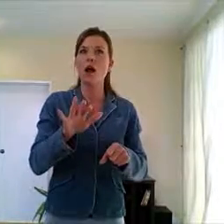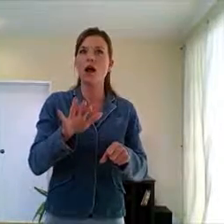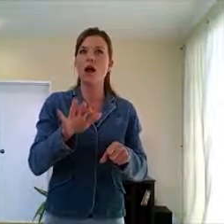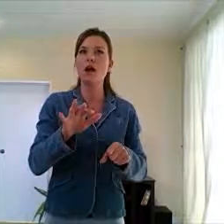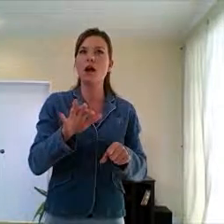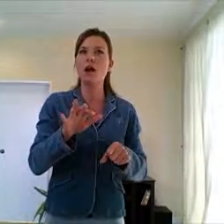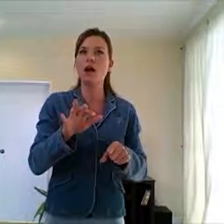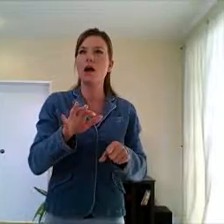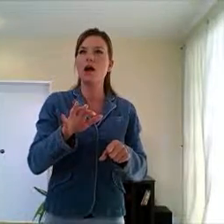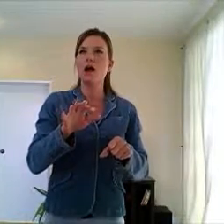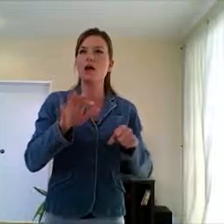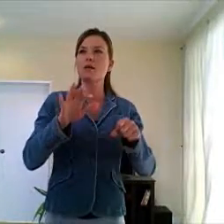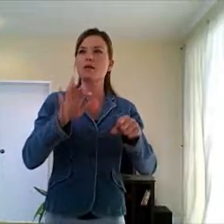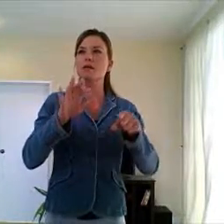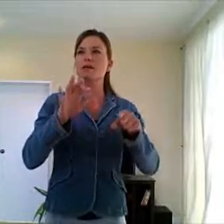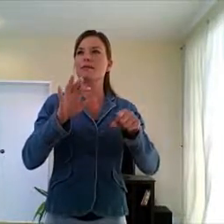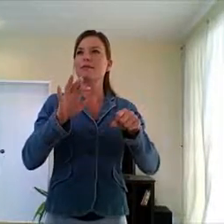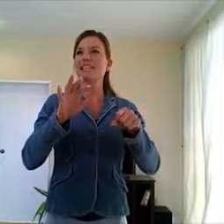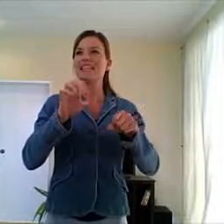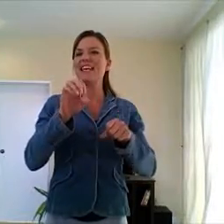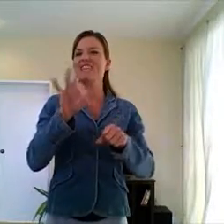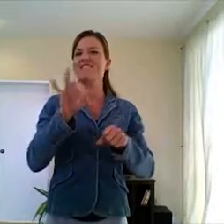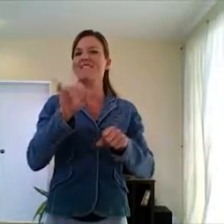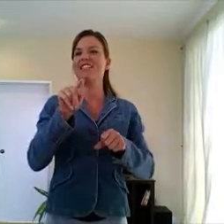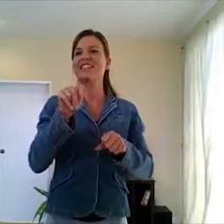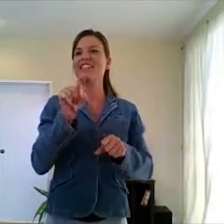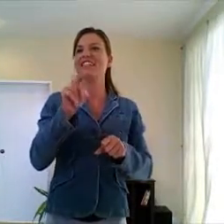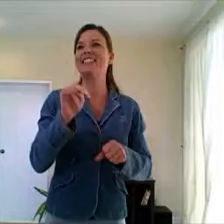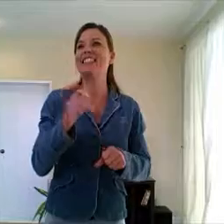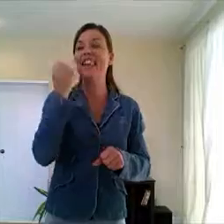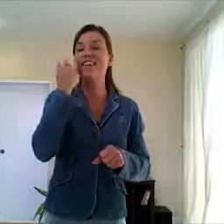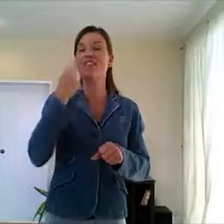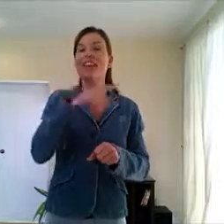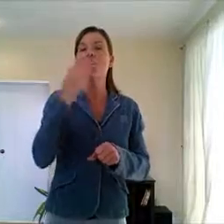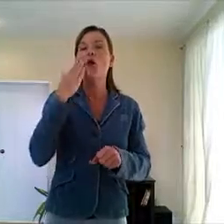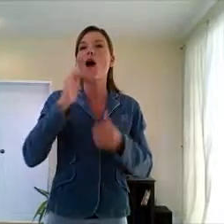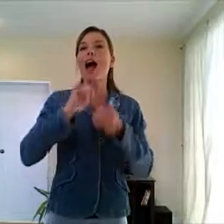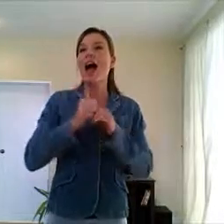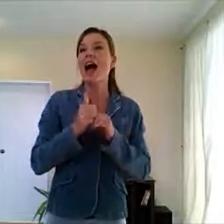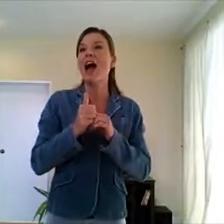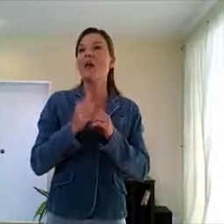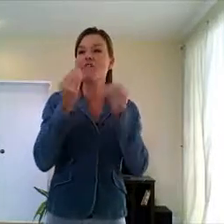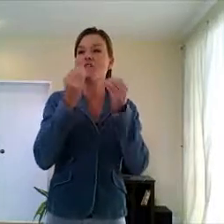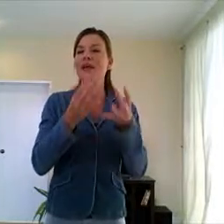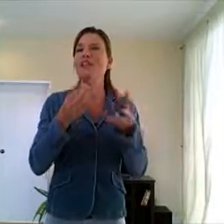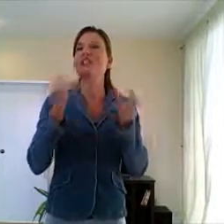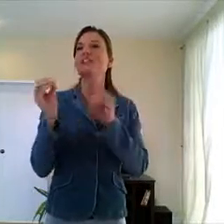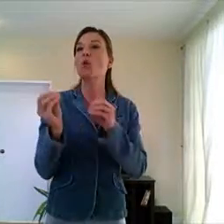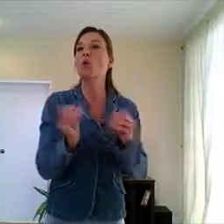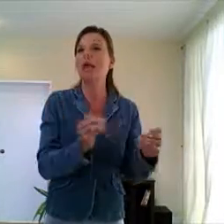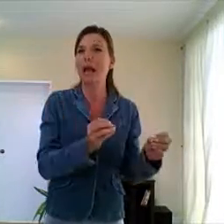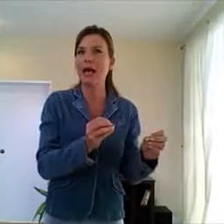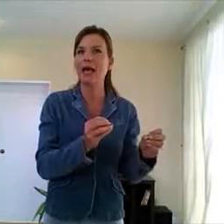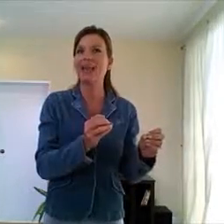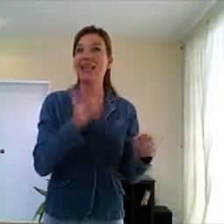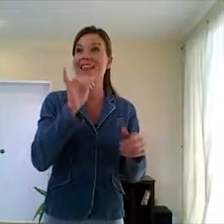how information is organized. And that is part of what critical thinking is all about. And so I want to go now to